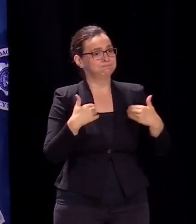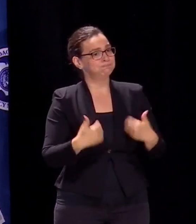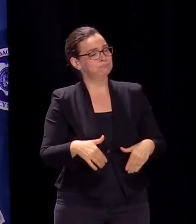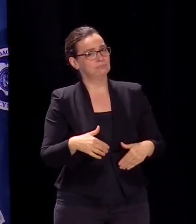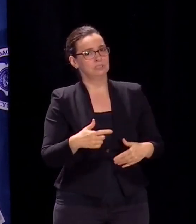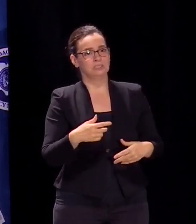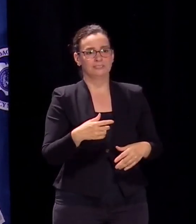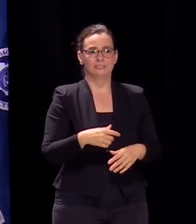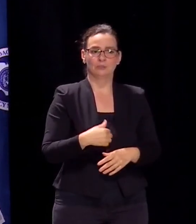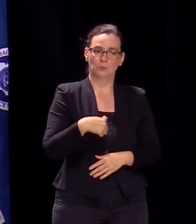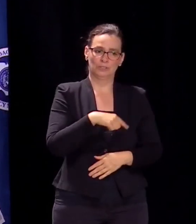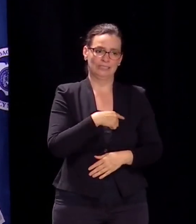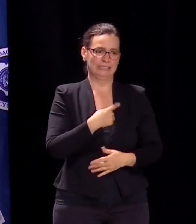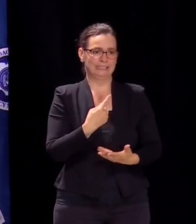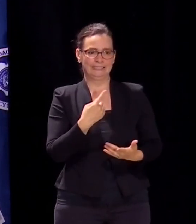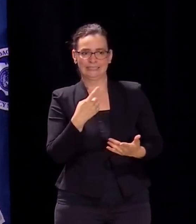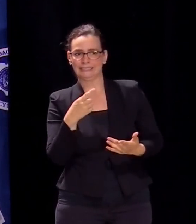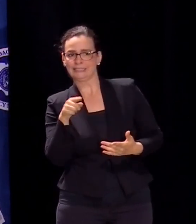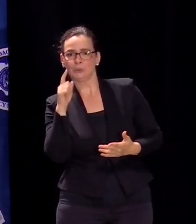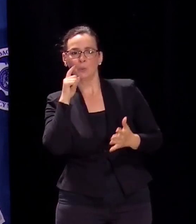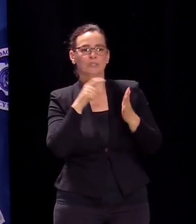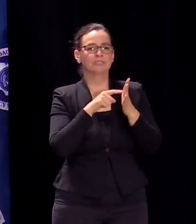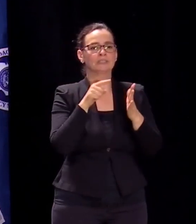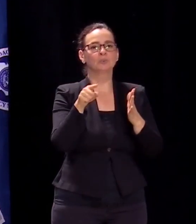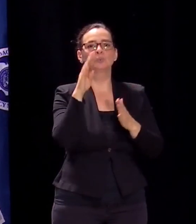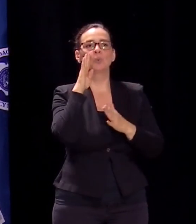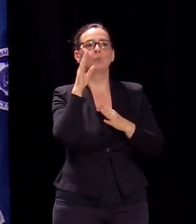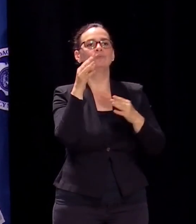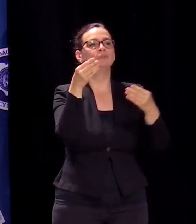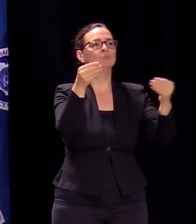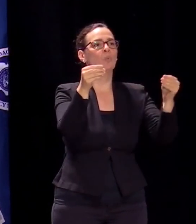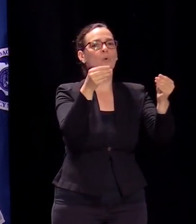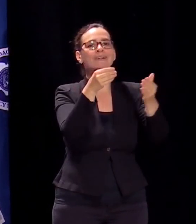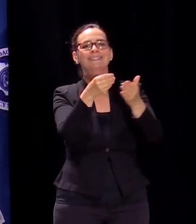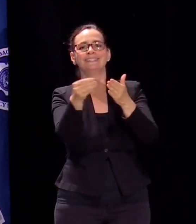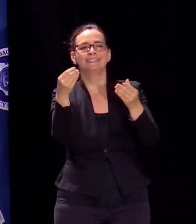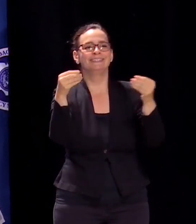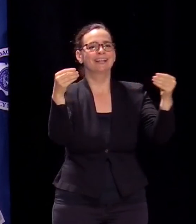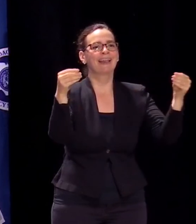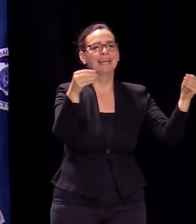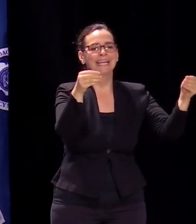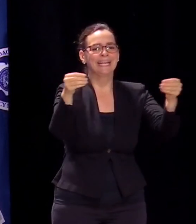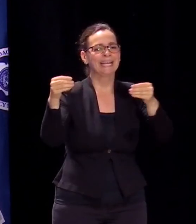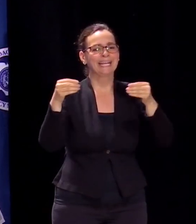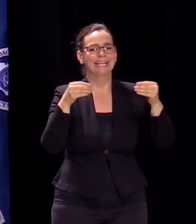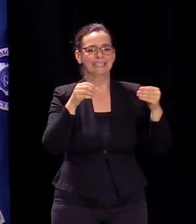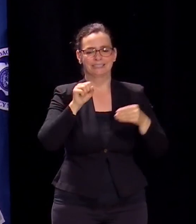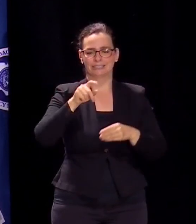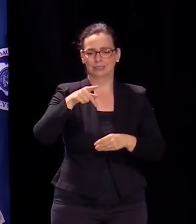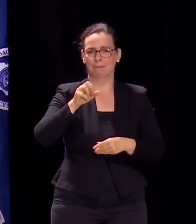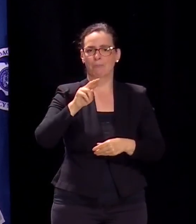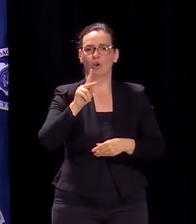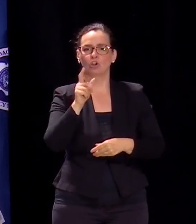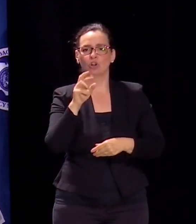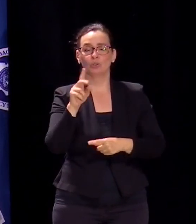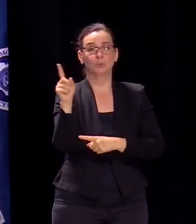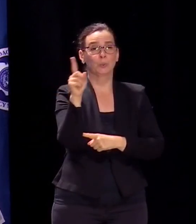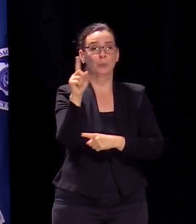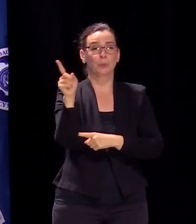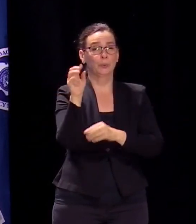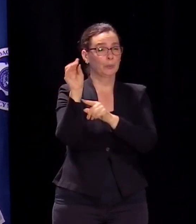of, I don't even want to call them fireworks because they're not. What flies in the air is illegal. So if it's in the air, making a lot of noise,